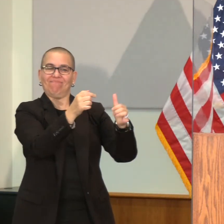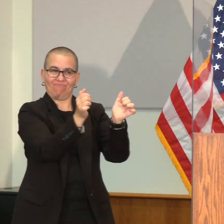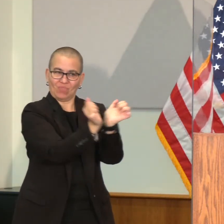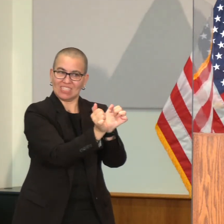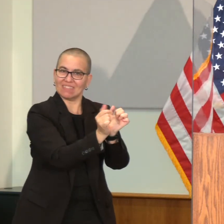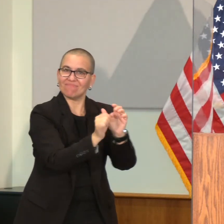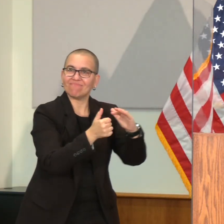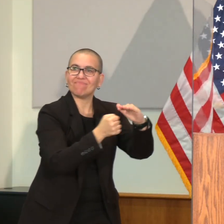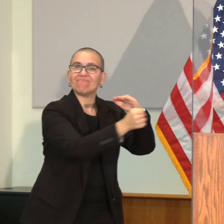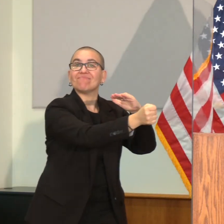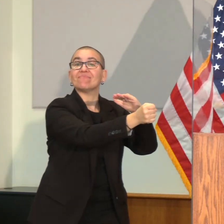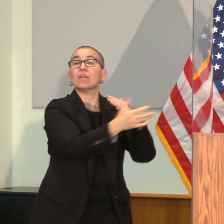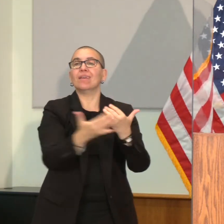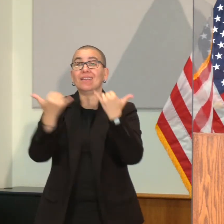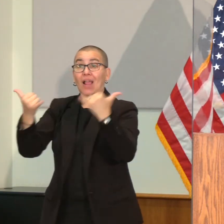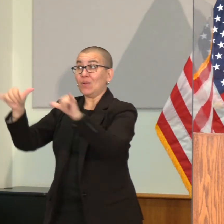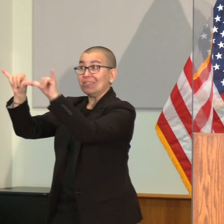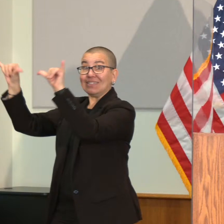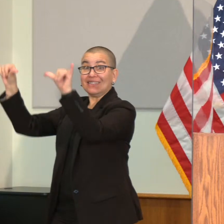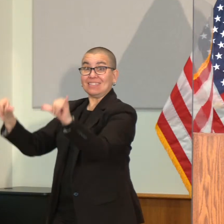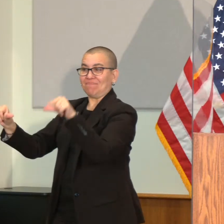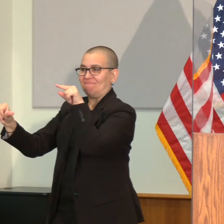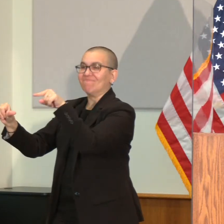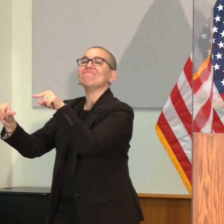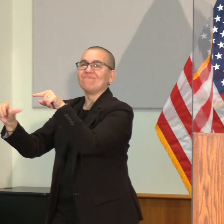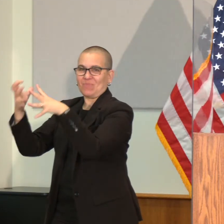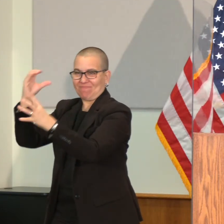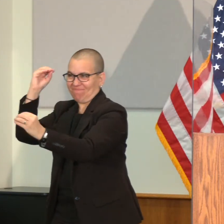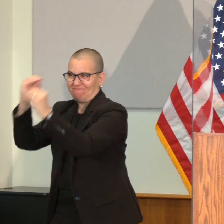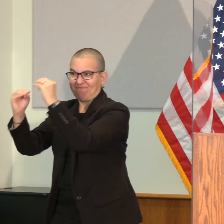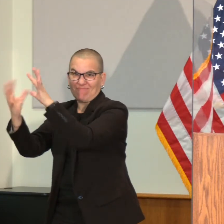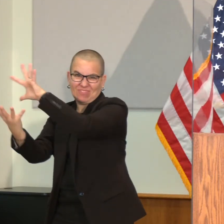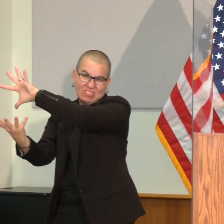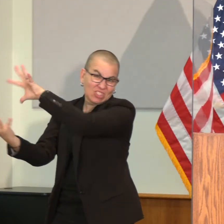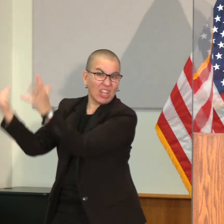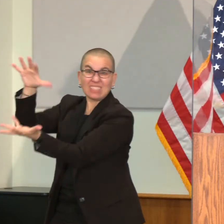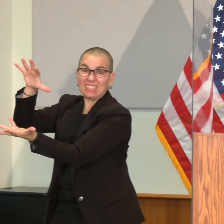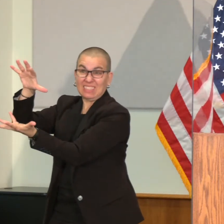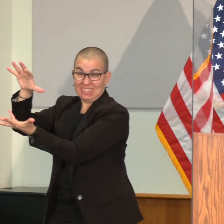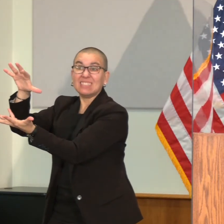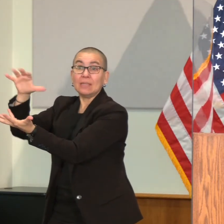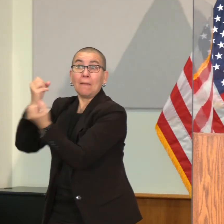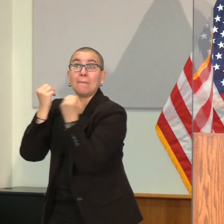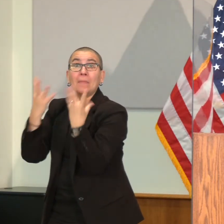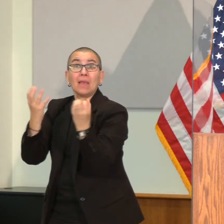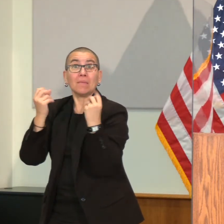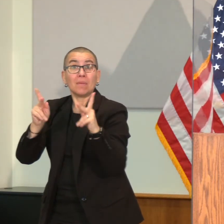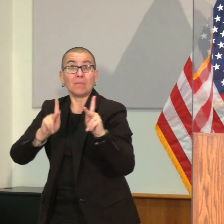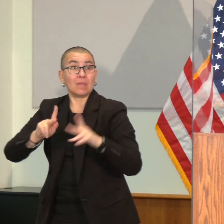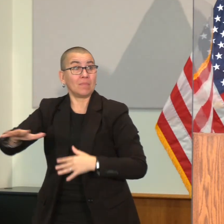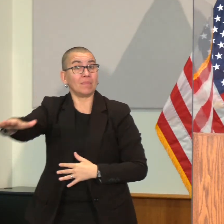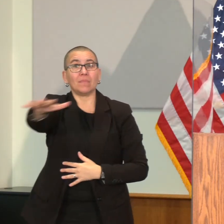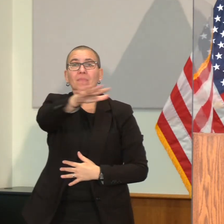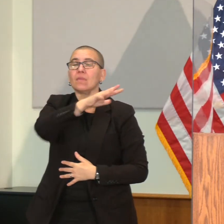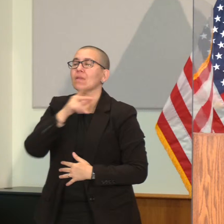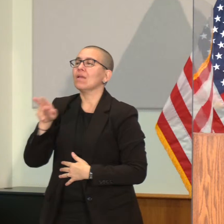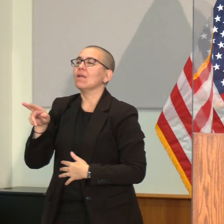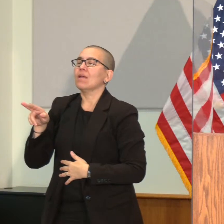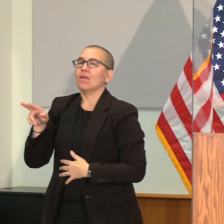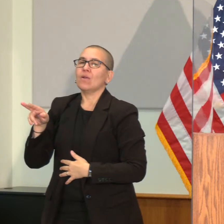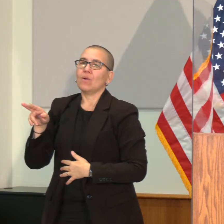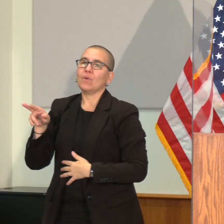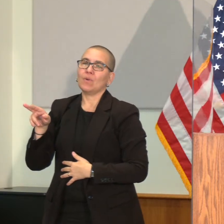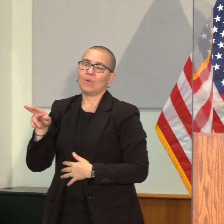take a lot of folks letting down their guard a bit and having conversations of working together. And I want to note that